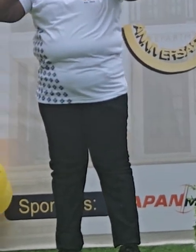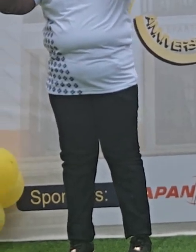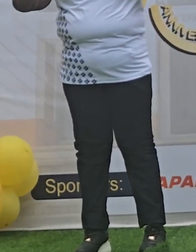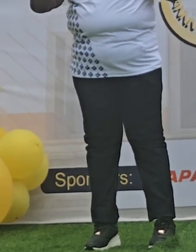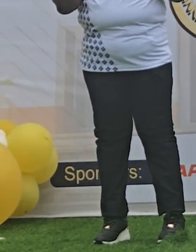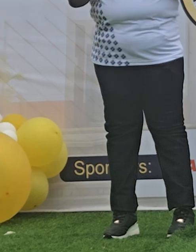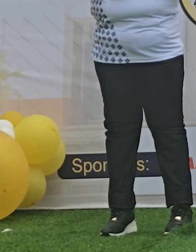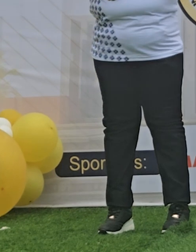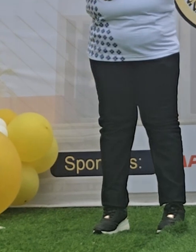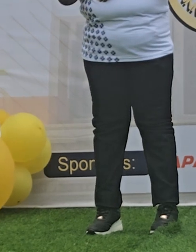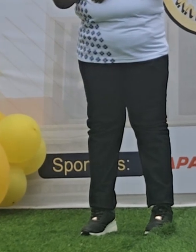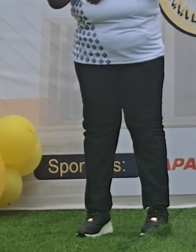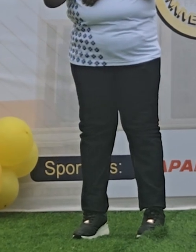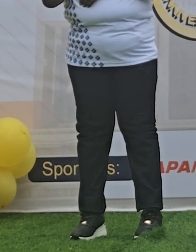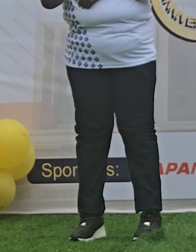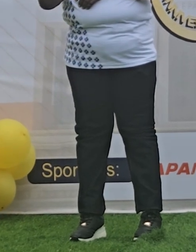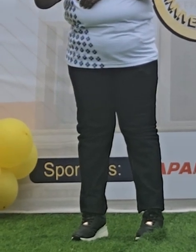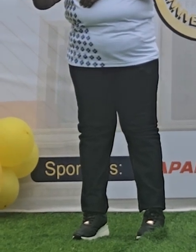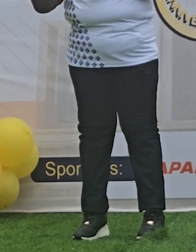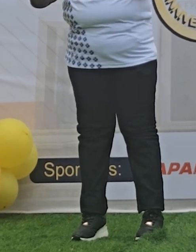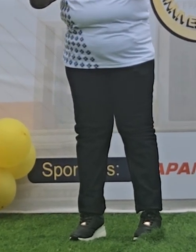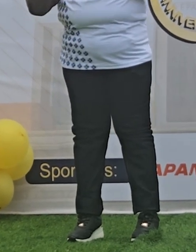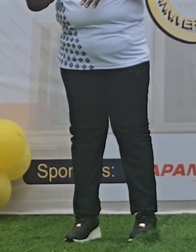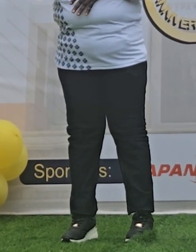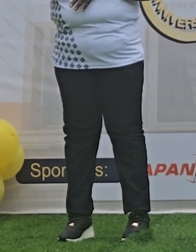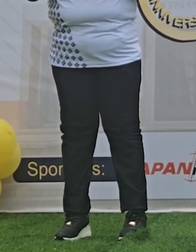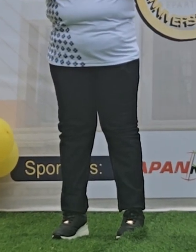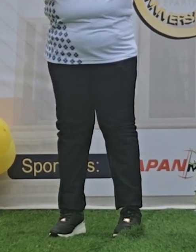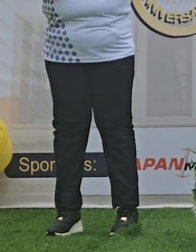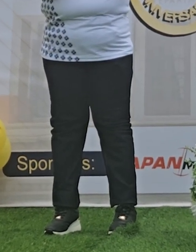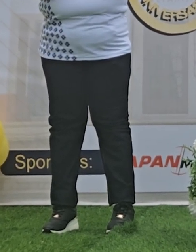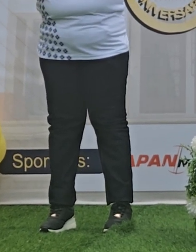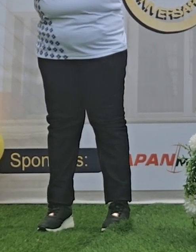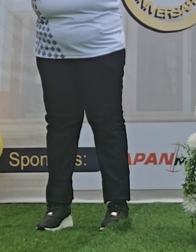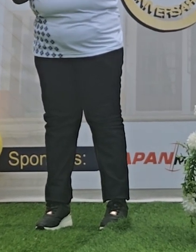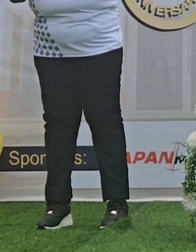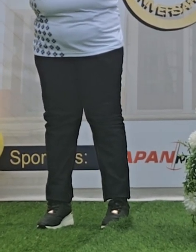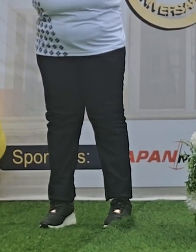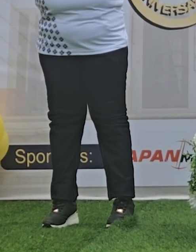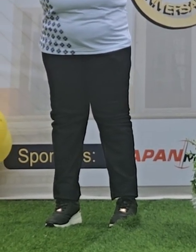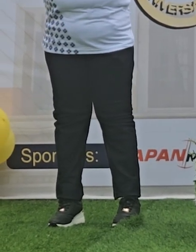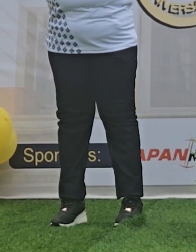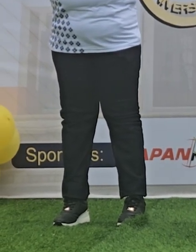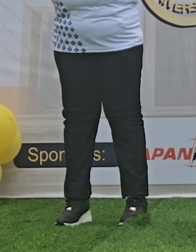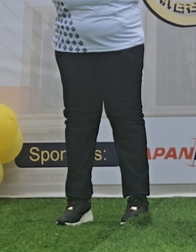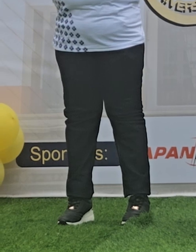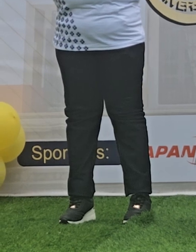deans, directors, heads of departments in the various